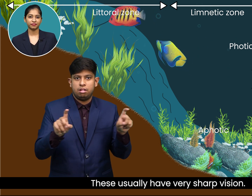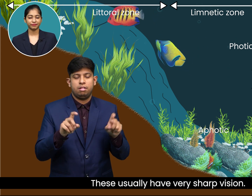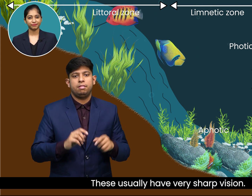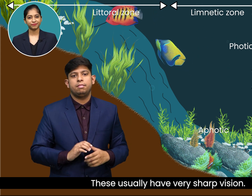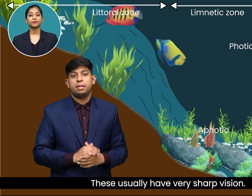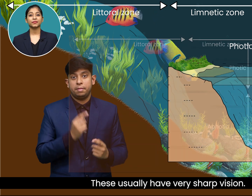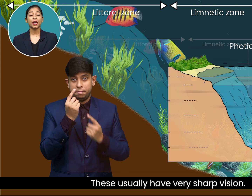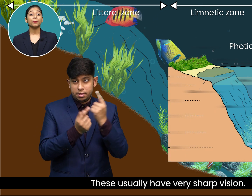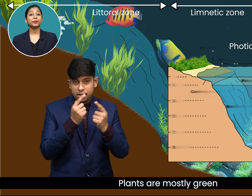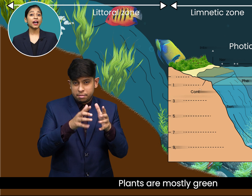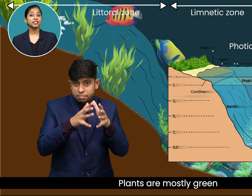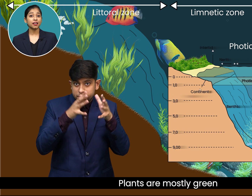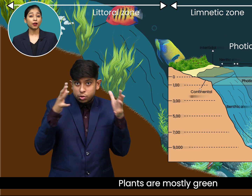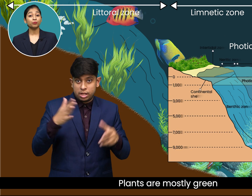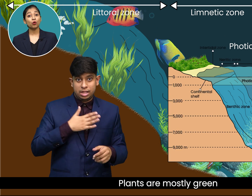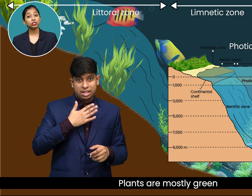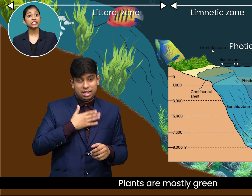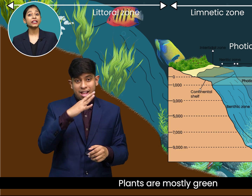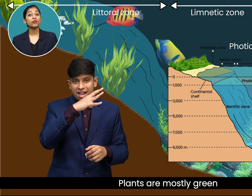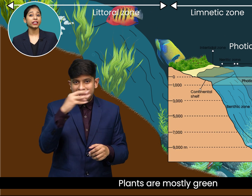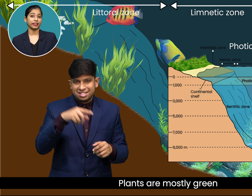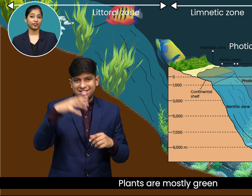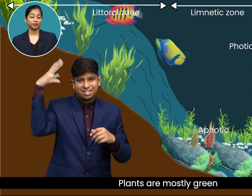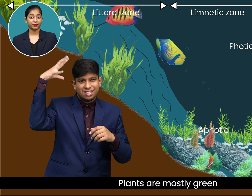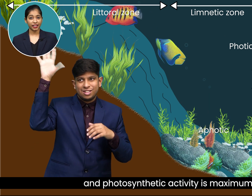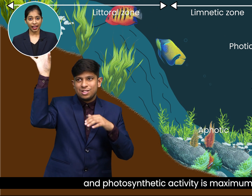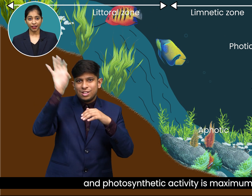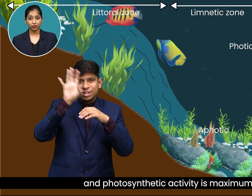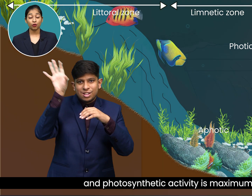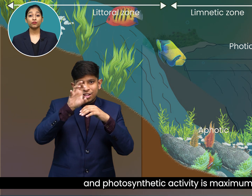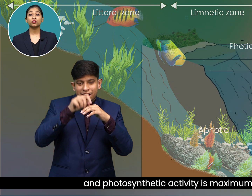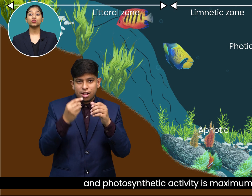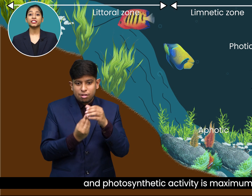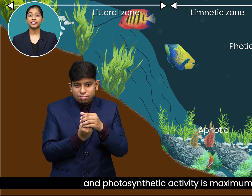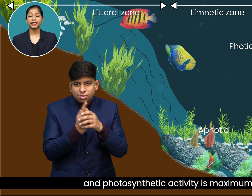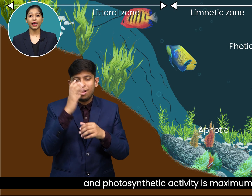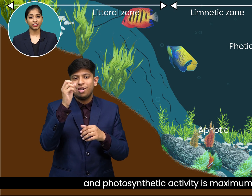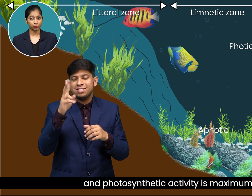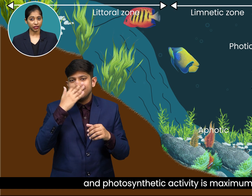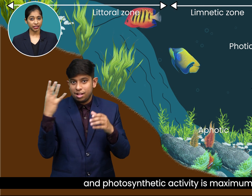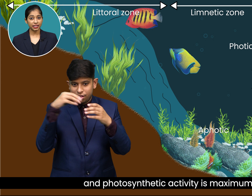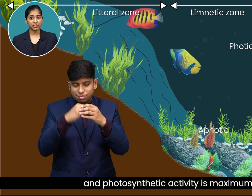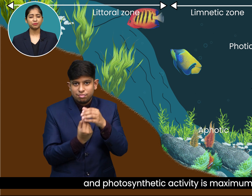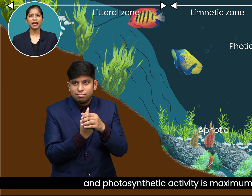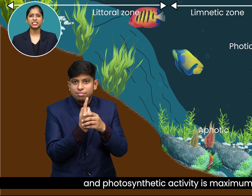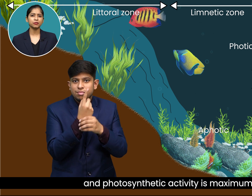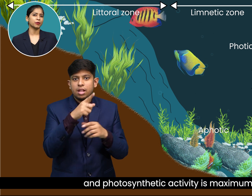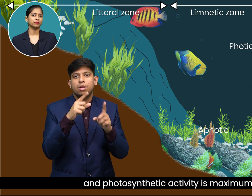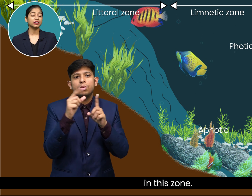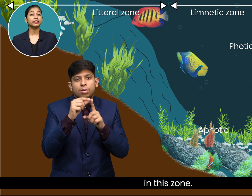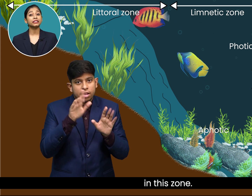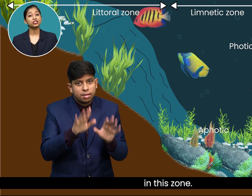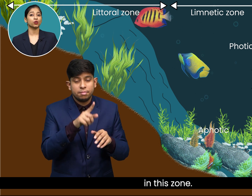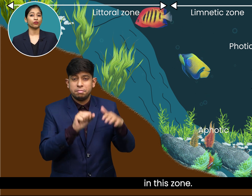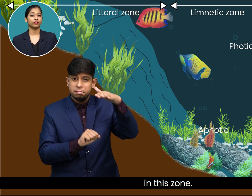vision. Plants are mostly green and photosynthetic activity is